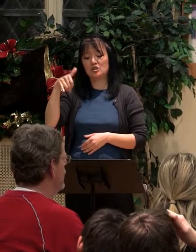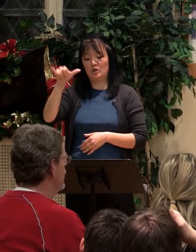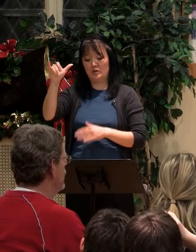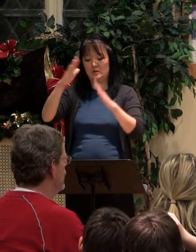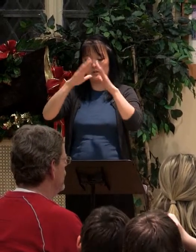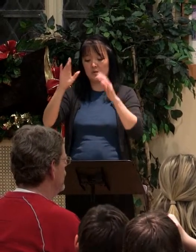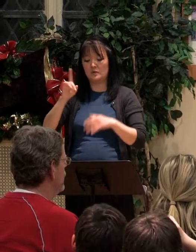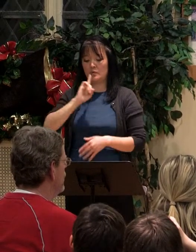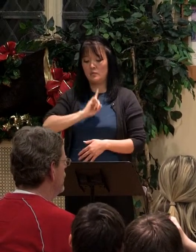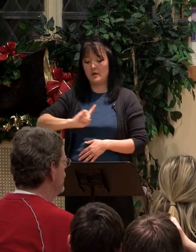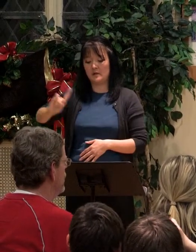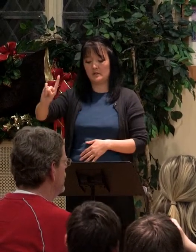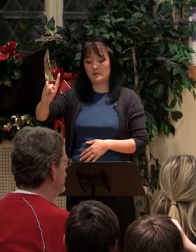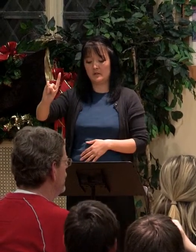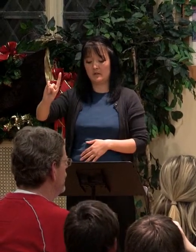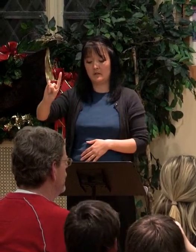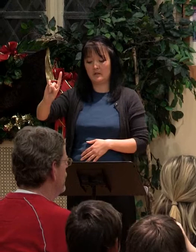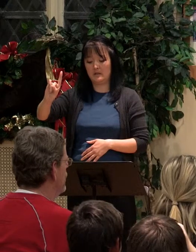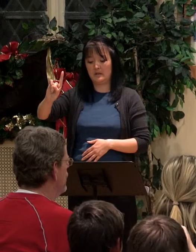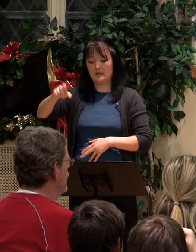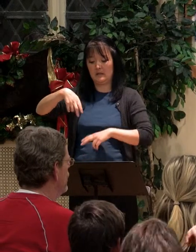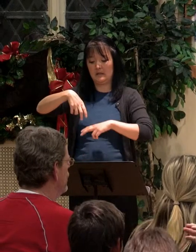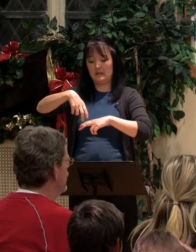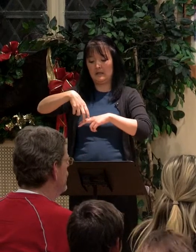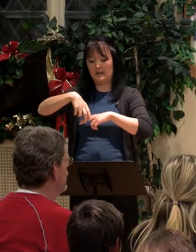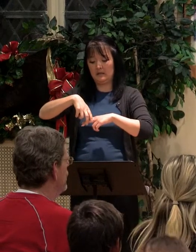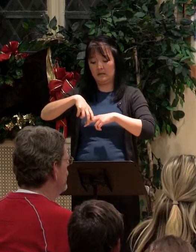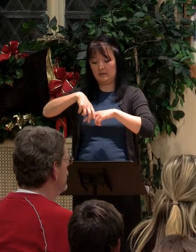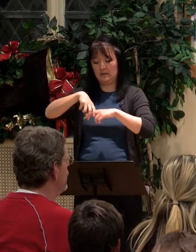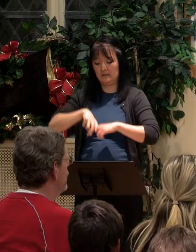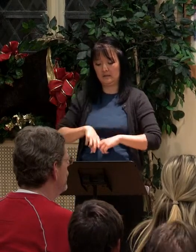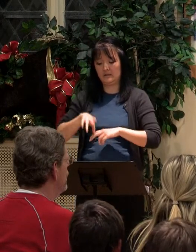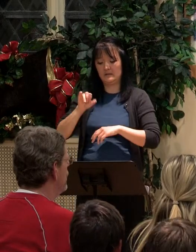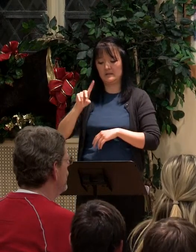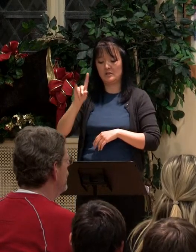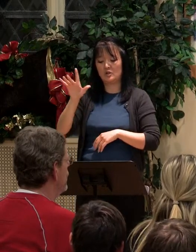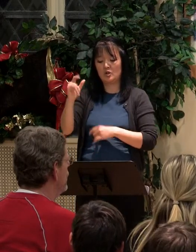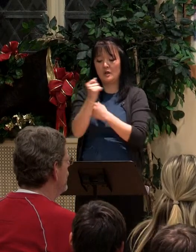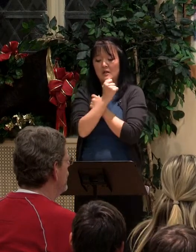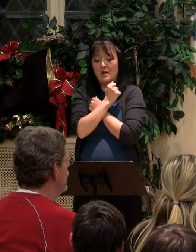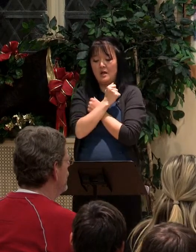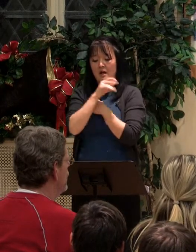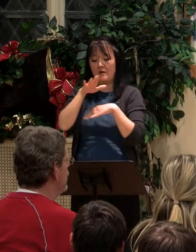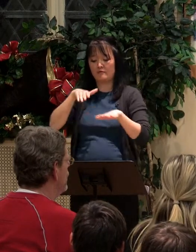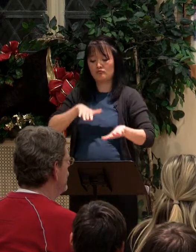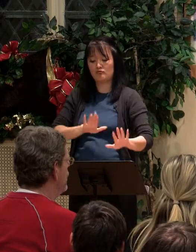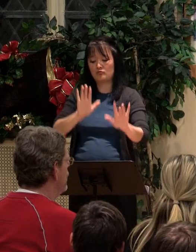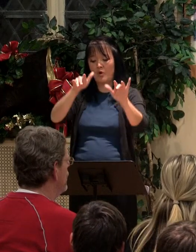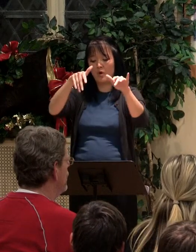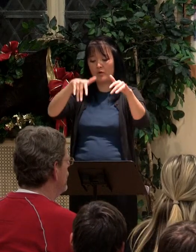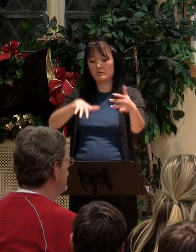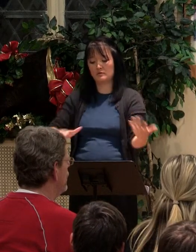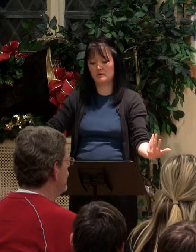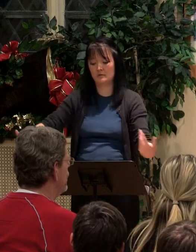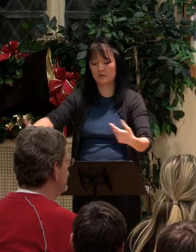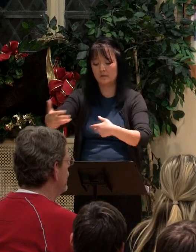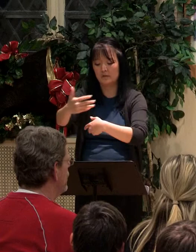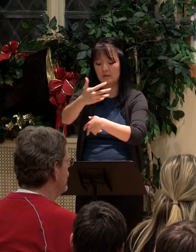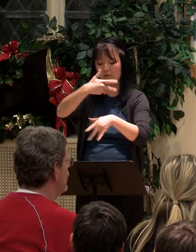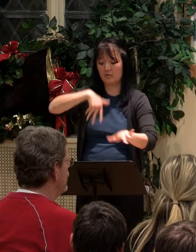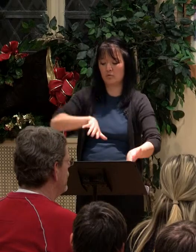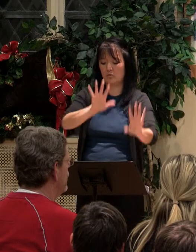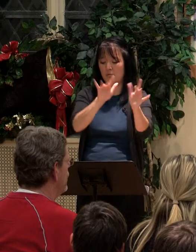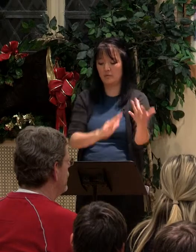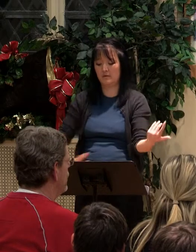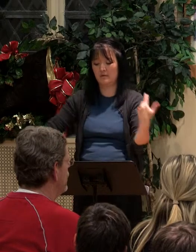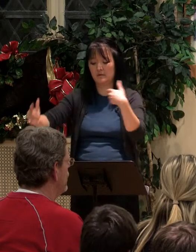1 year old, I sink into her sands. Her love is an ocean. She cradles me within her waves